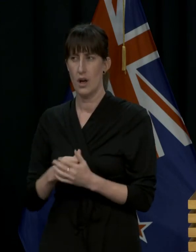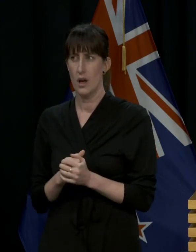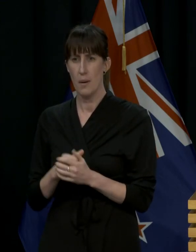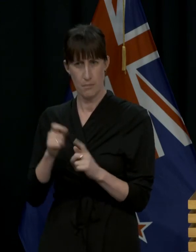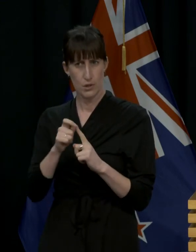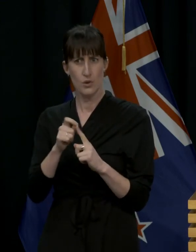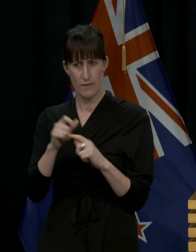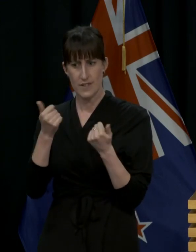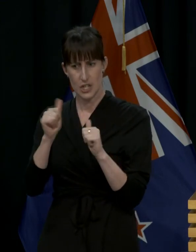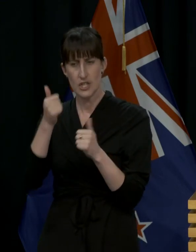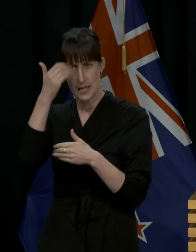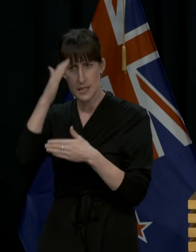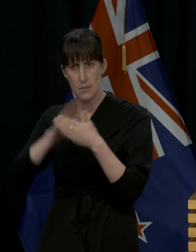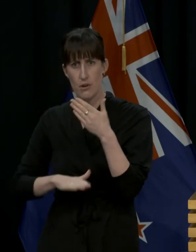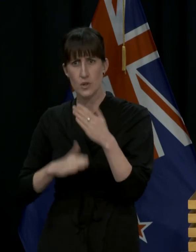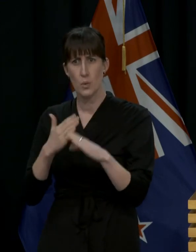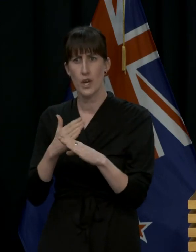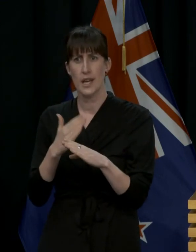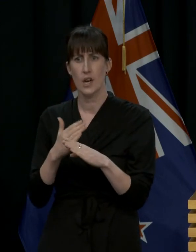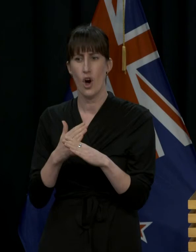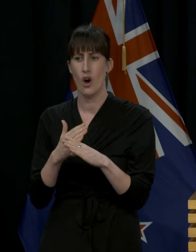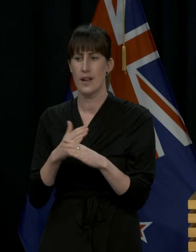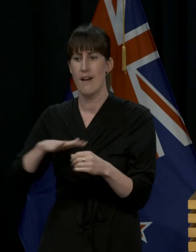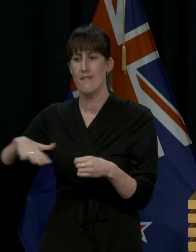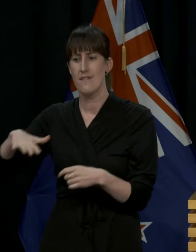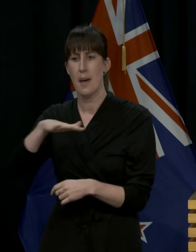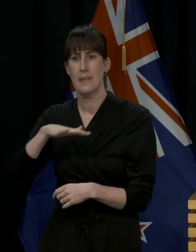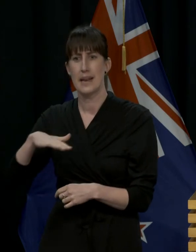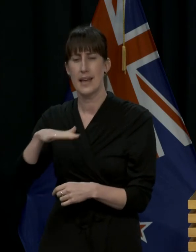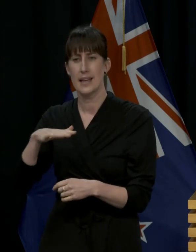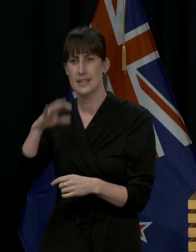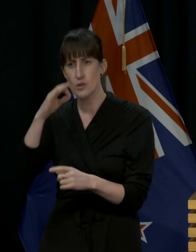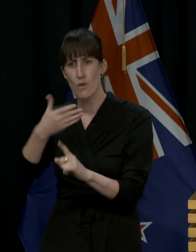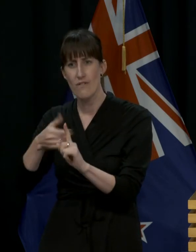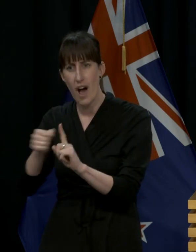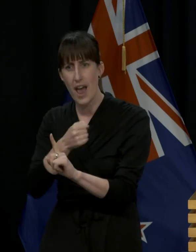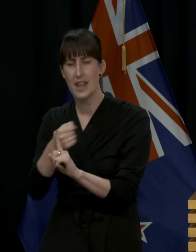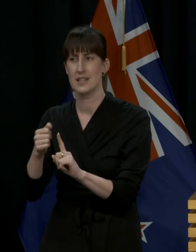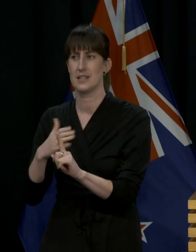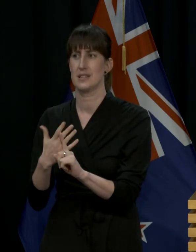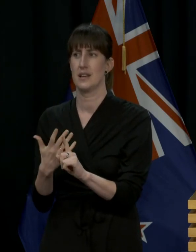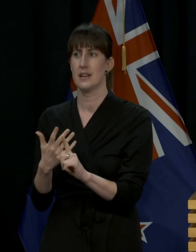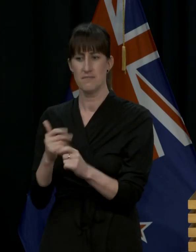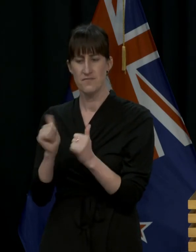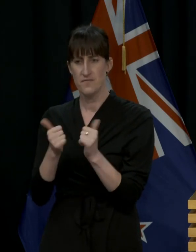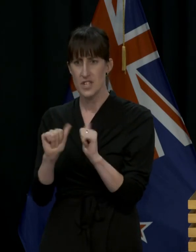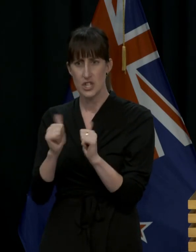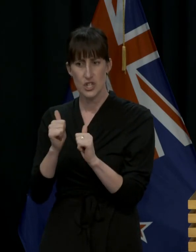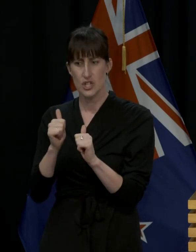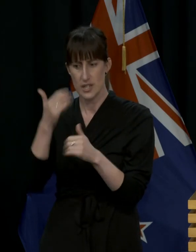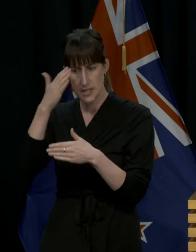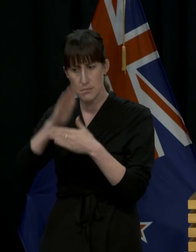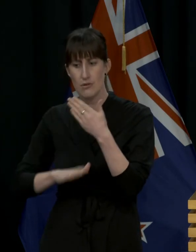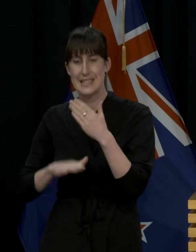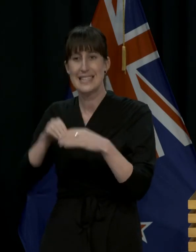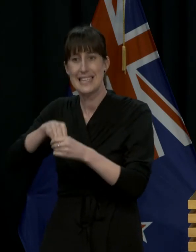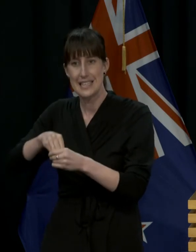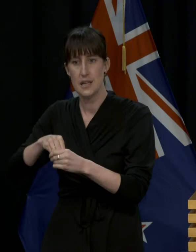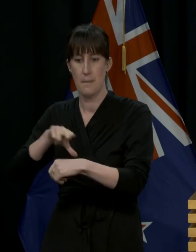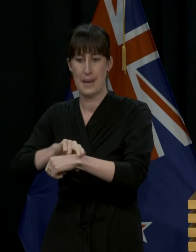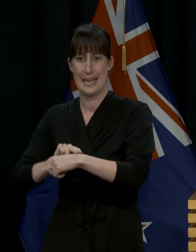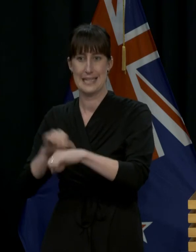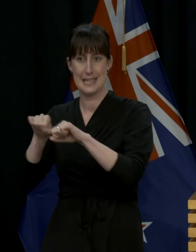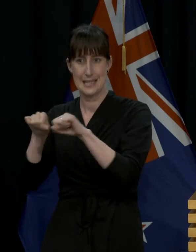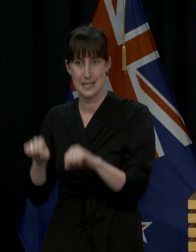across, in particular, family and sexual violence. She's of course had experience working alongside the New Zealand Police within the system there. I